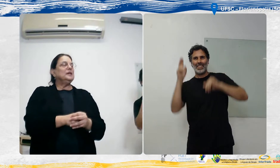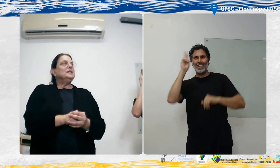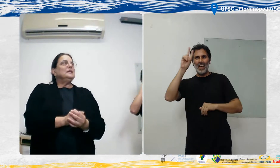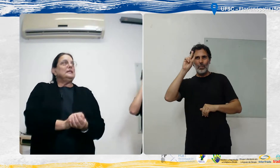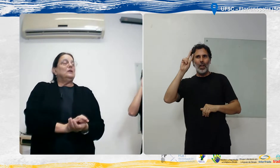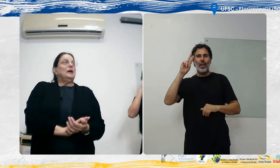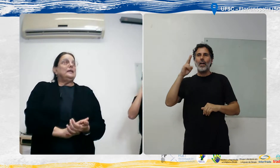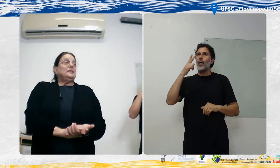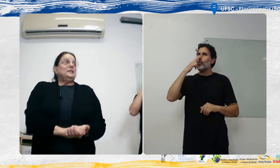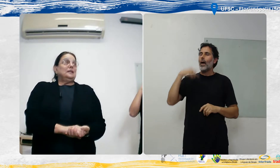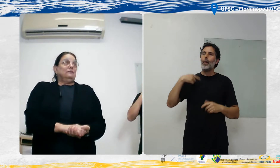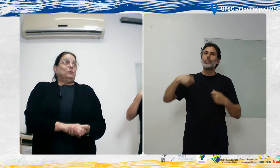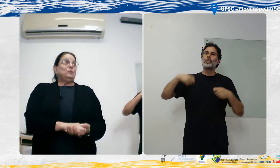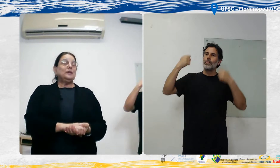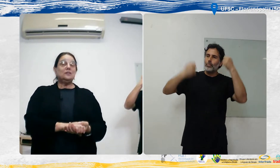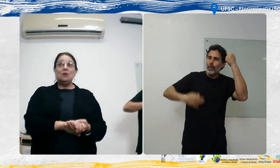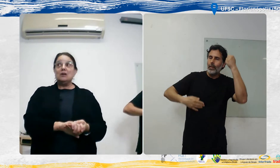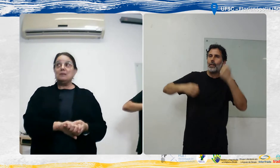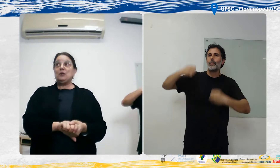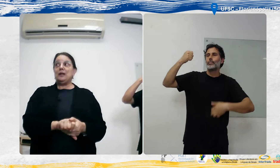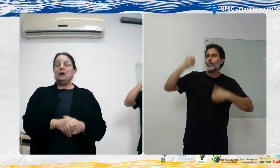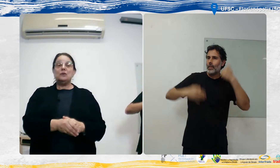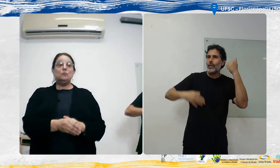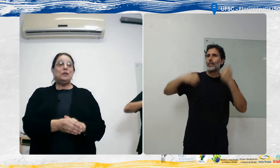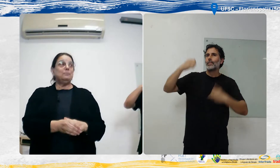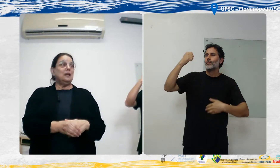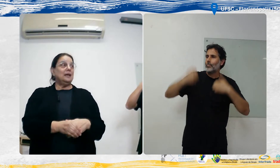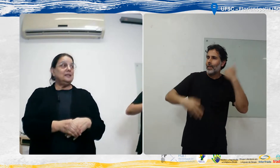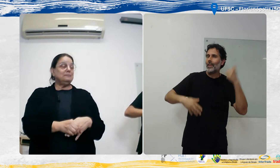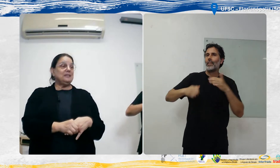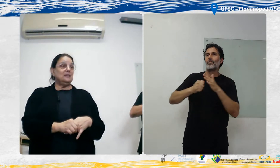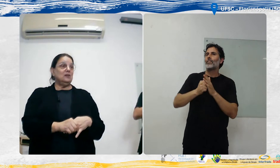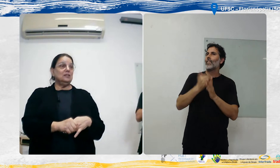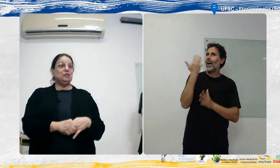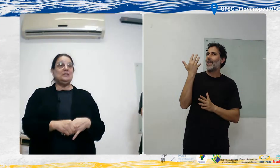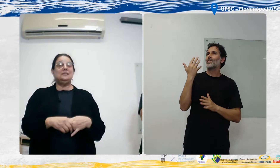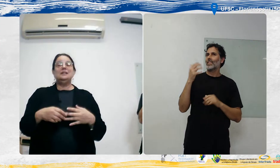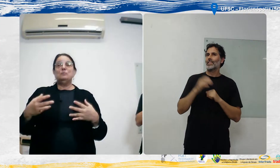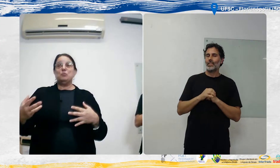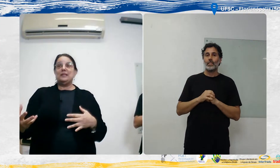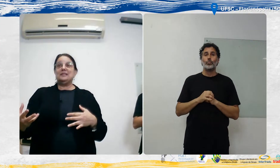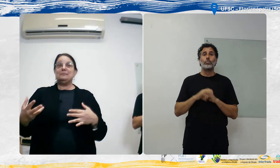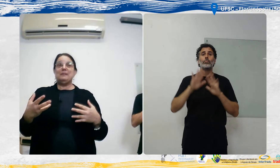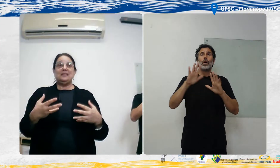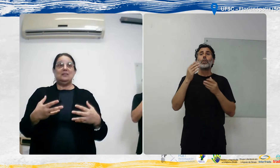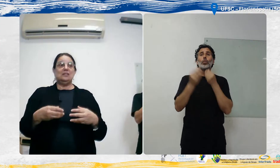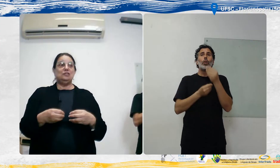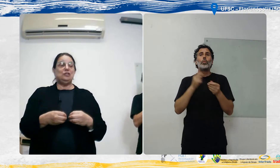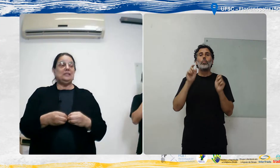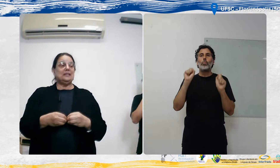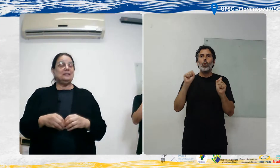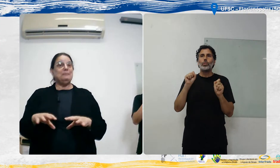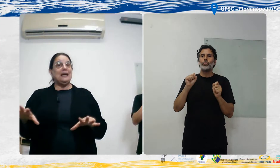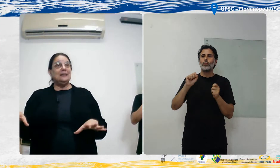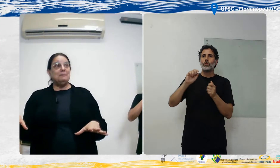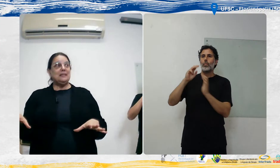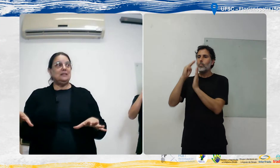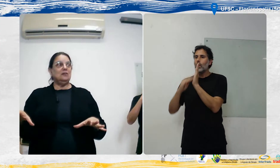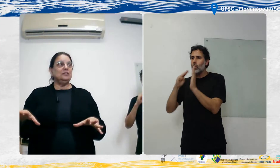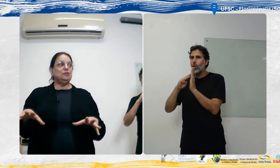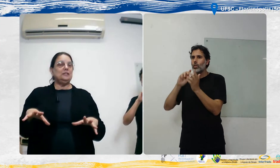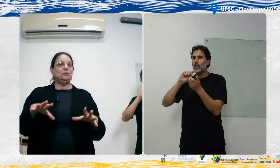work. Now, I think if we want to talk about how can we apply this methodology, bring this methodology, expand